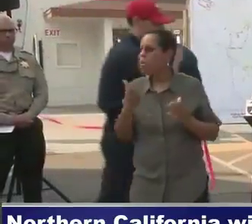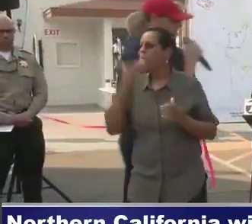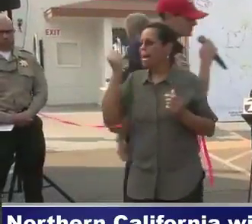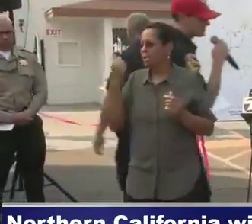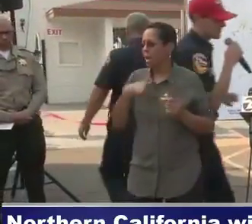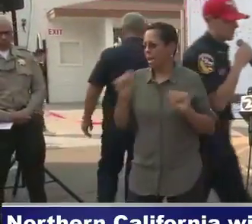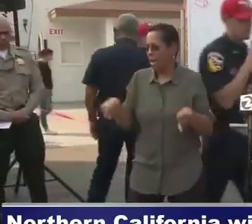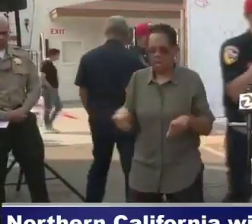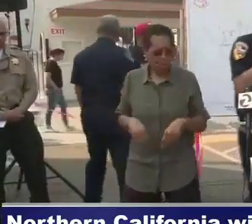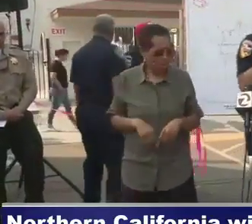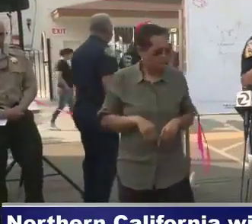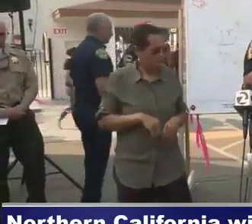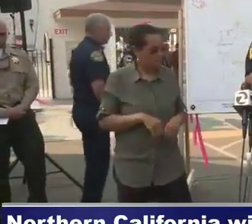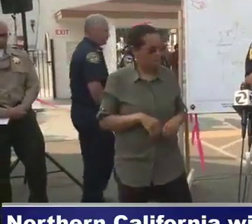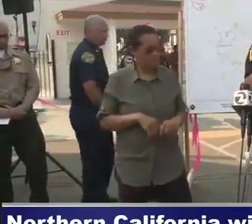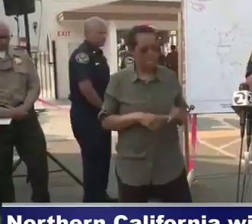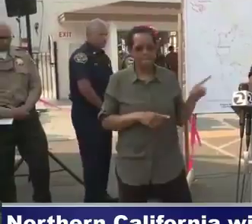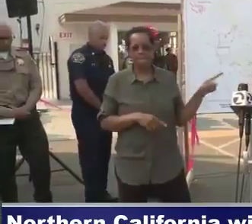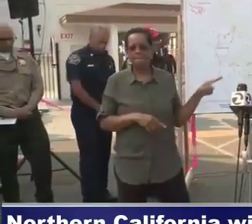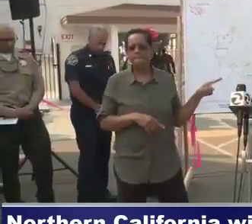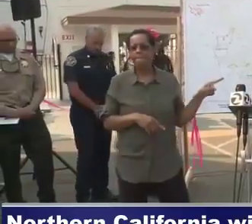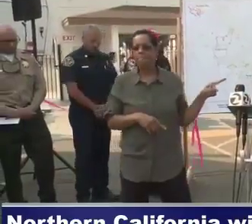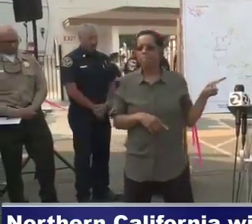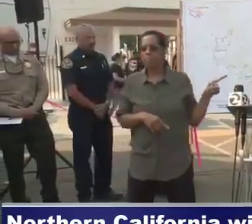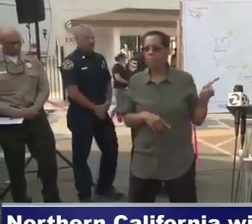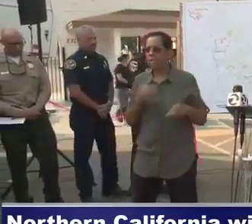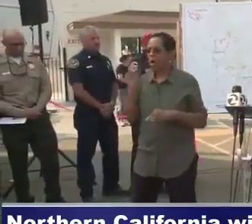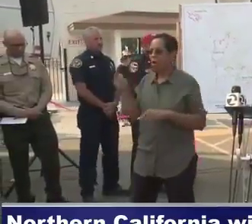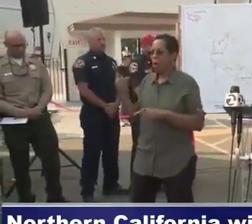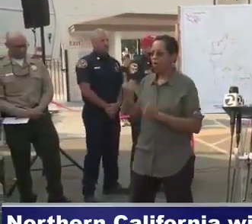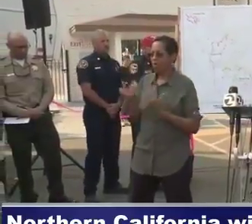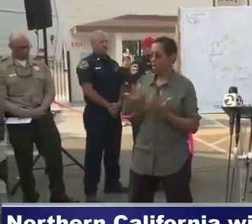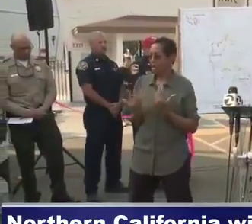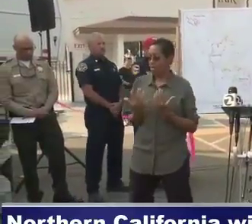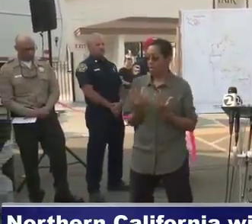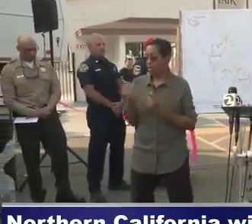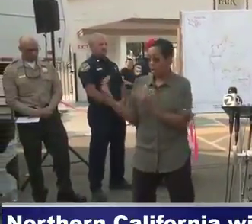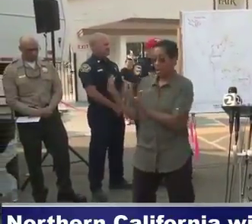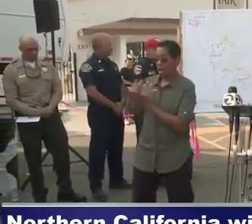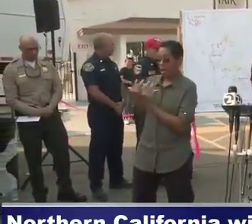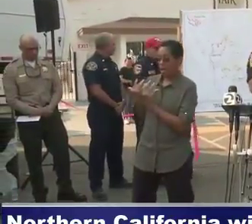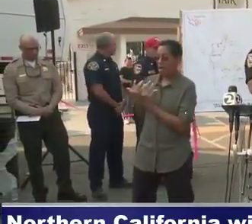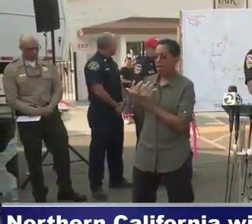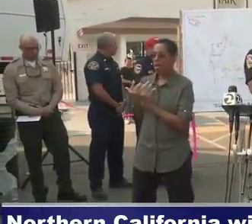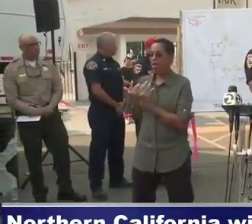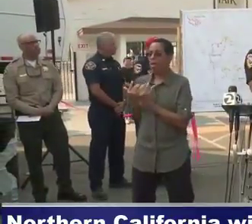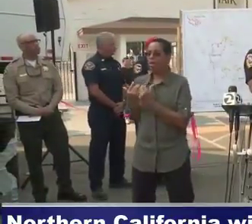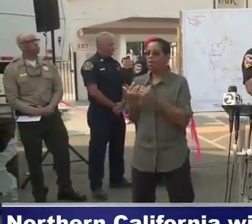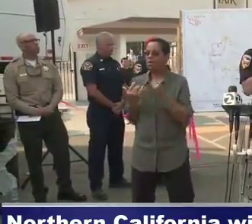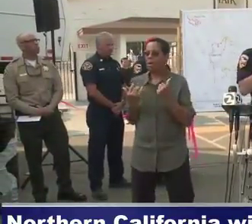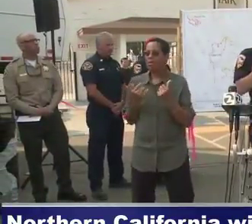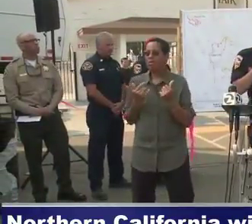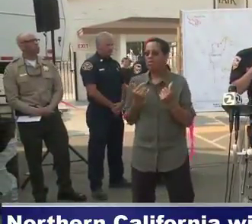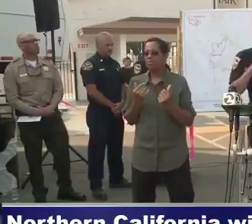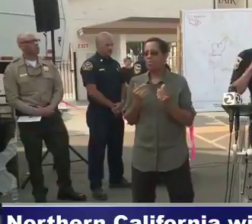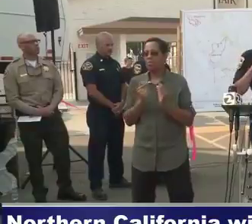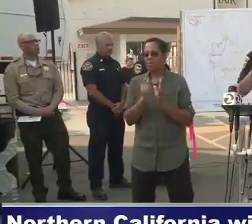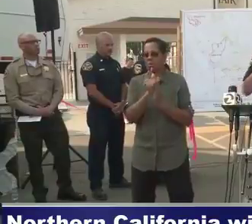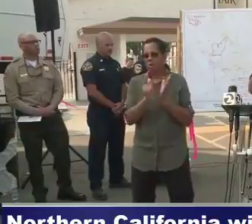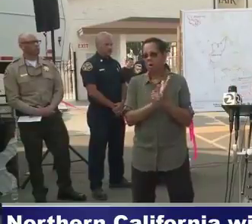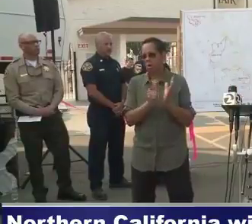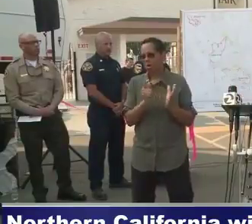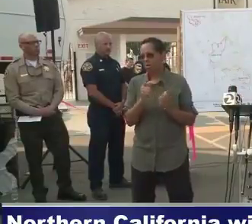Thank you, Chief. In addition to the fire resources that are in command here, one of the important aspects of Unified Command is the law enforcement component. Representing